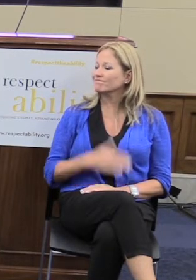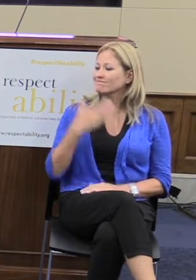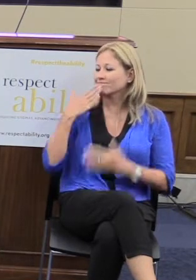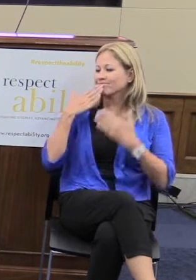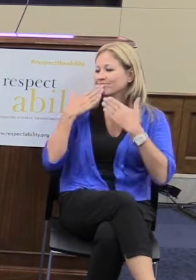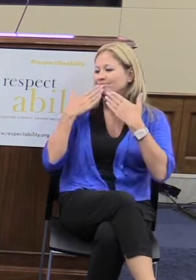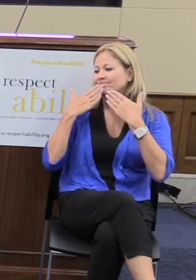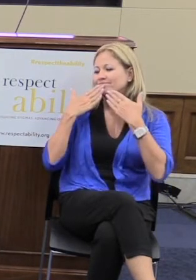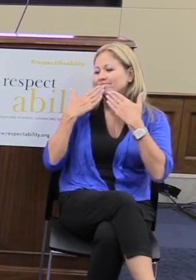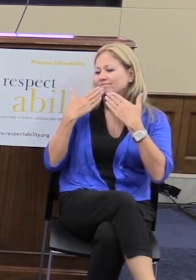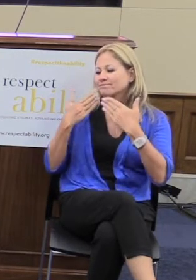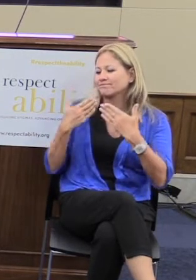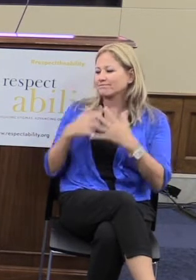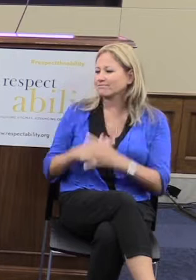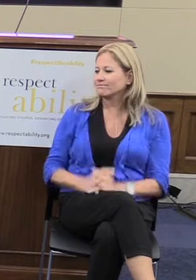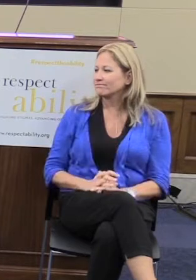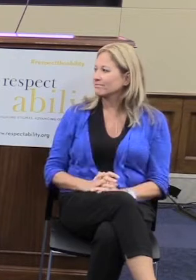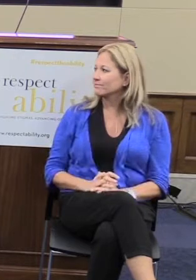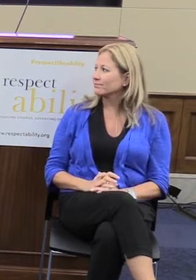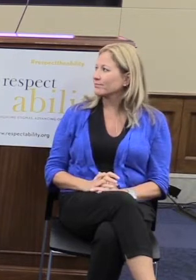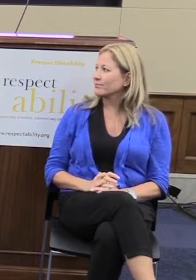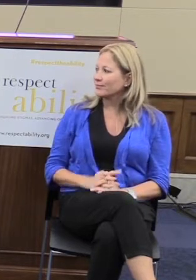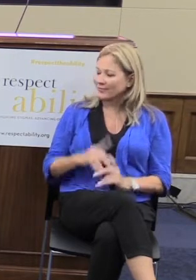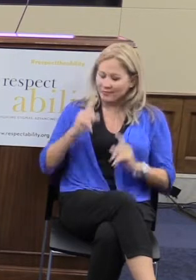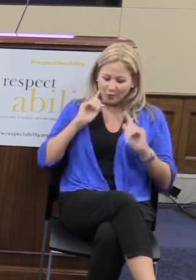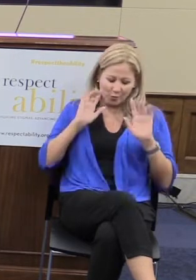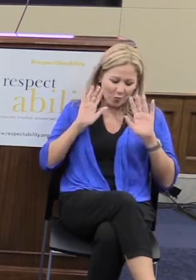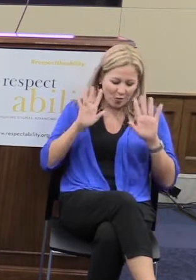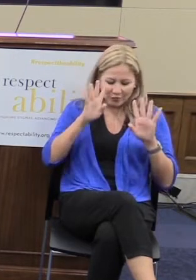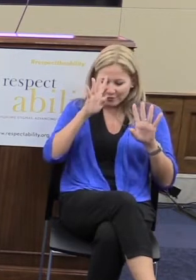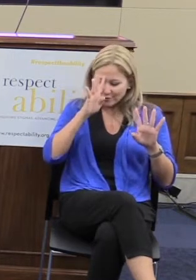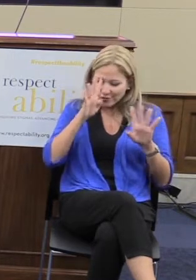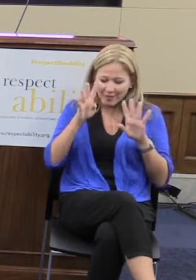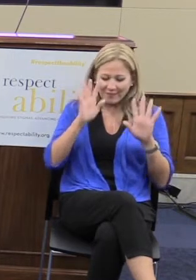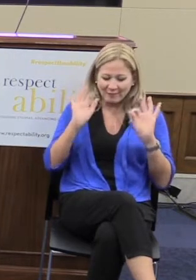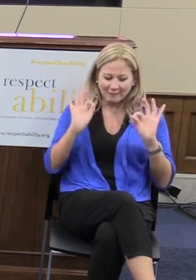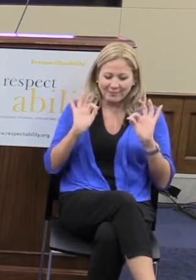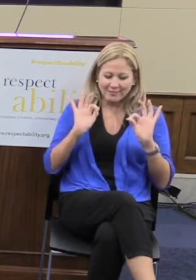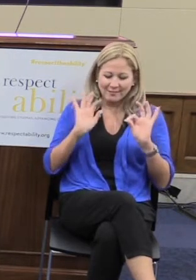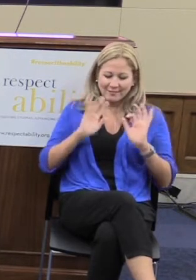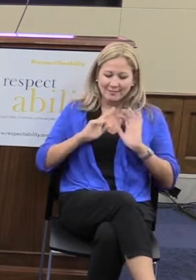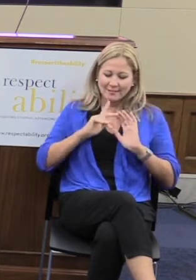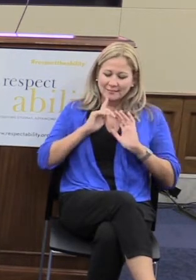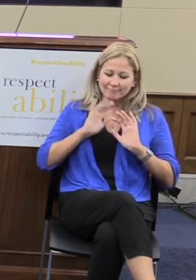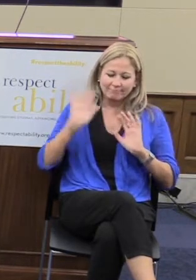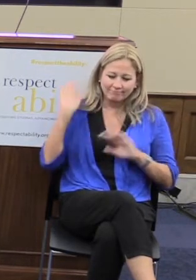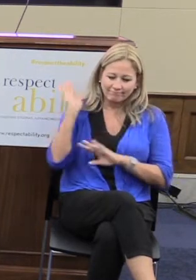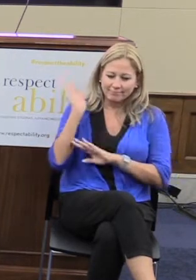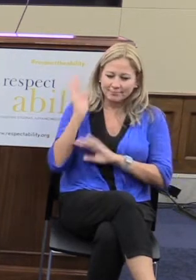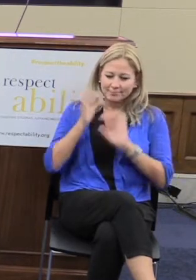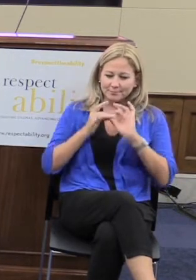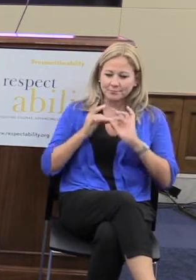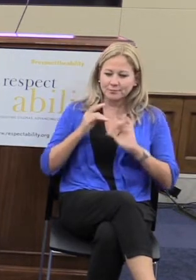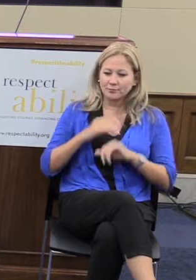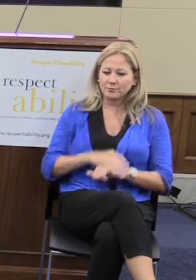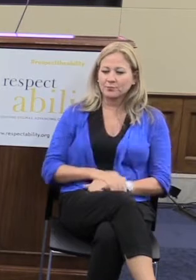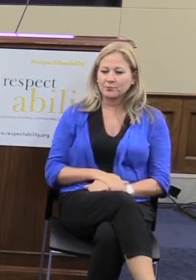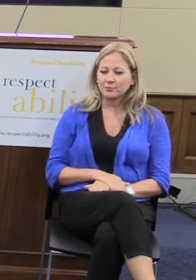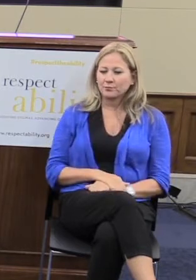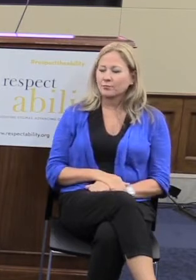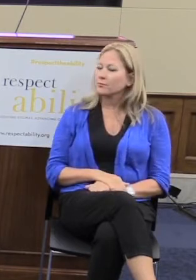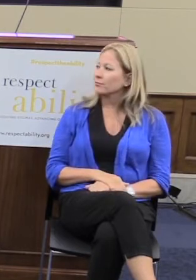Thank you, Vincenzo, for your wonderfully creative and purposeful keynote and that